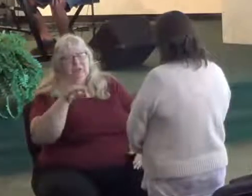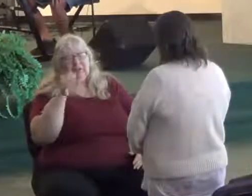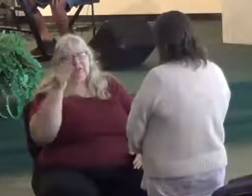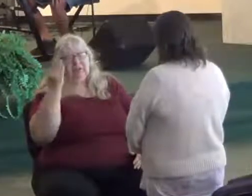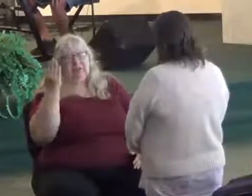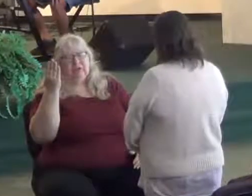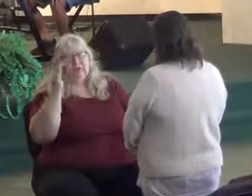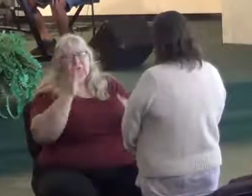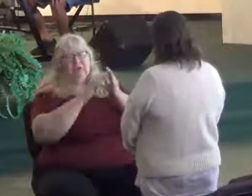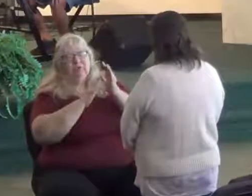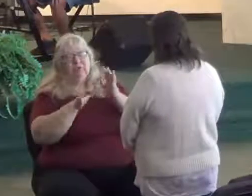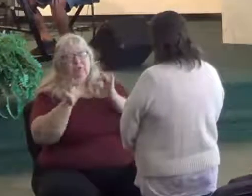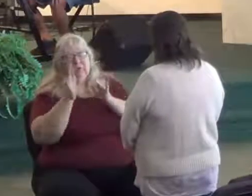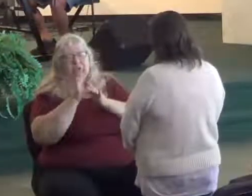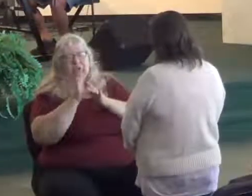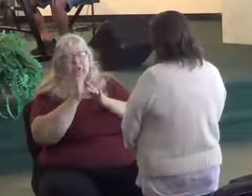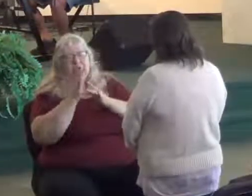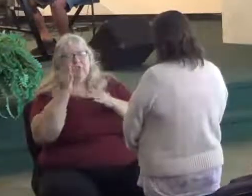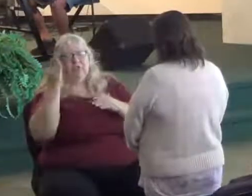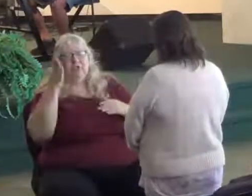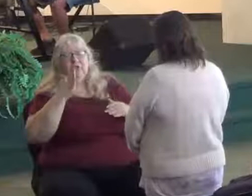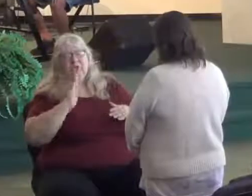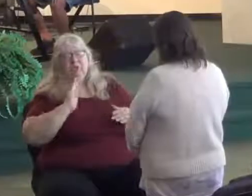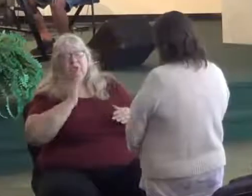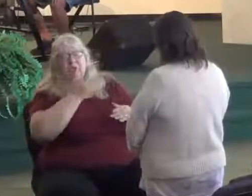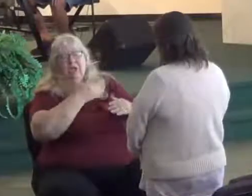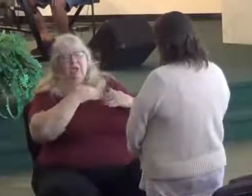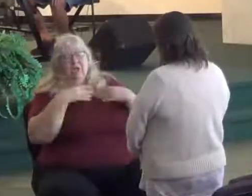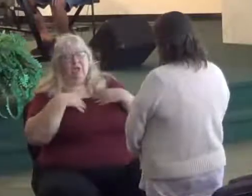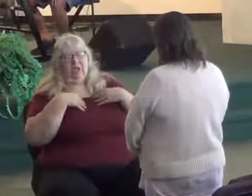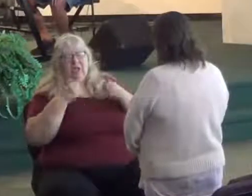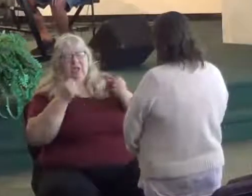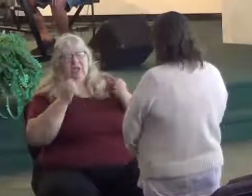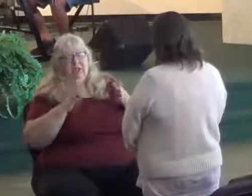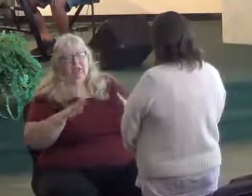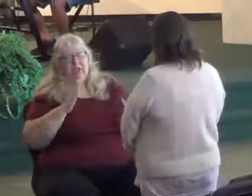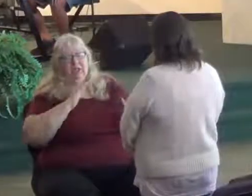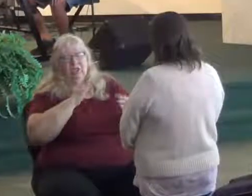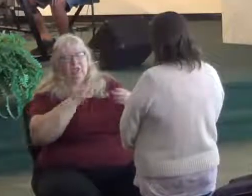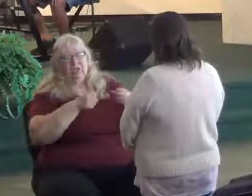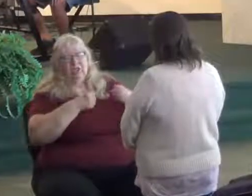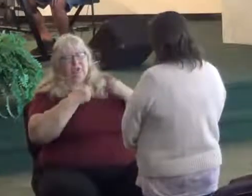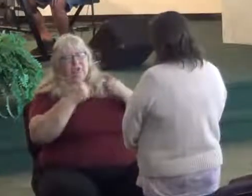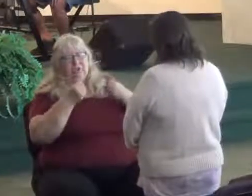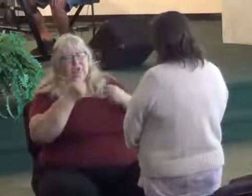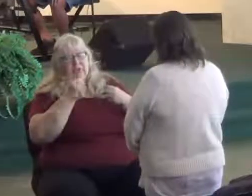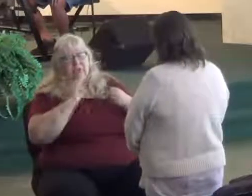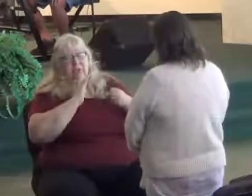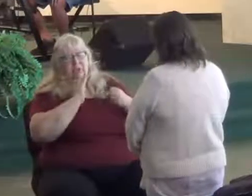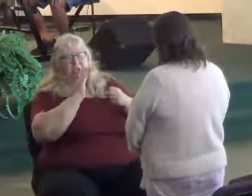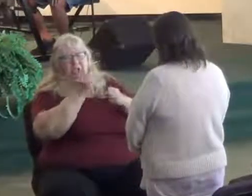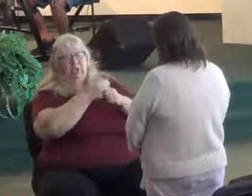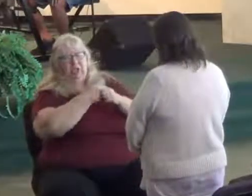Jesus. You are our healer. You're our strength, our comfort.